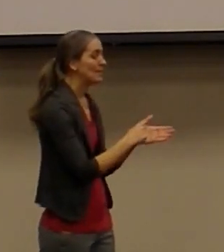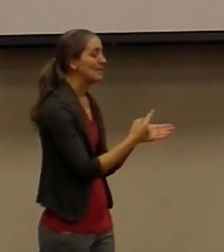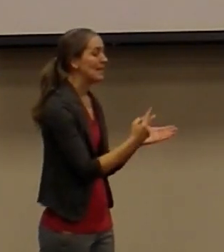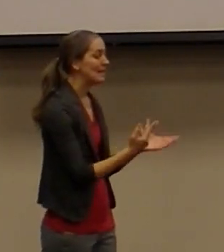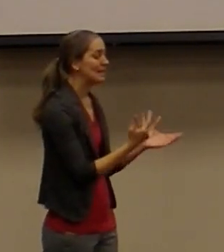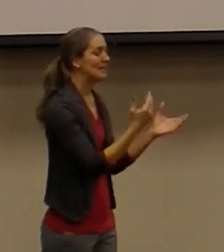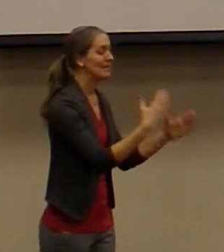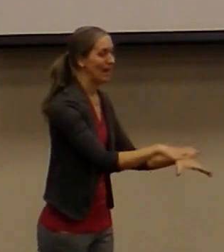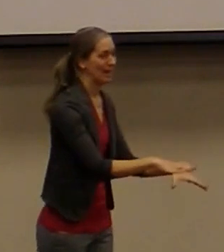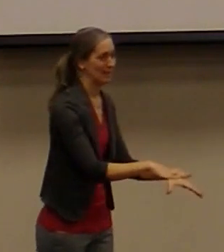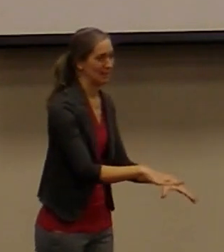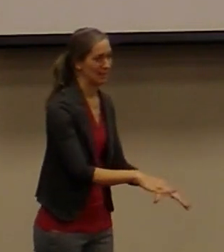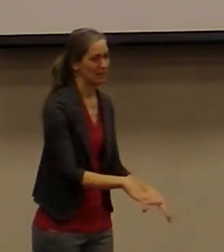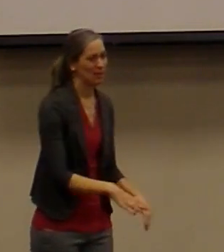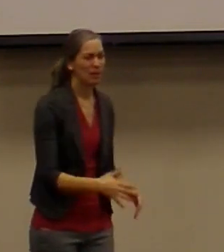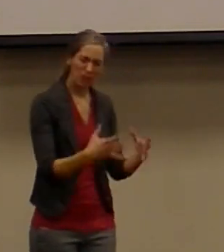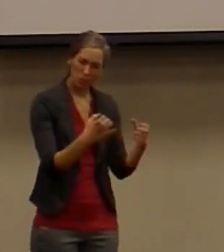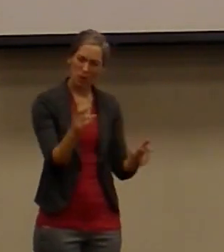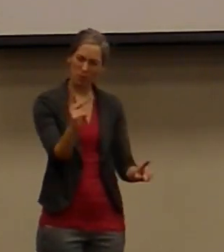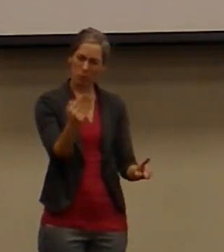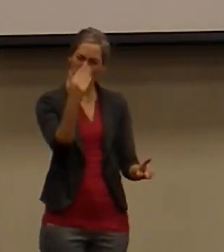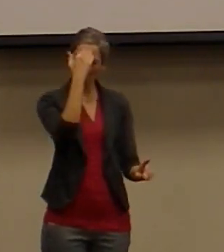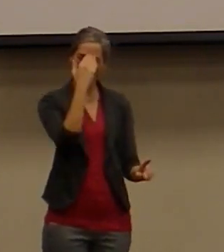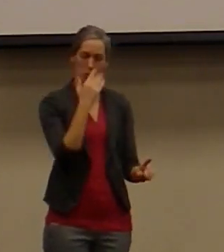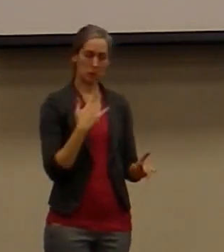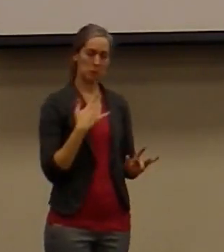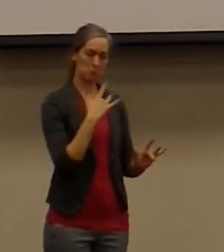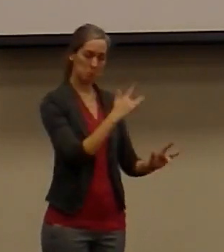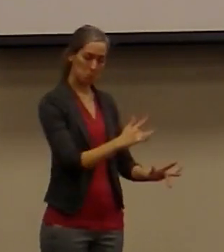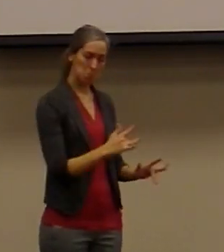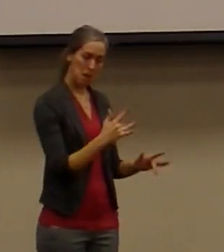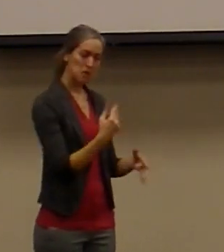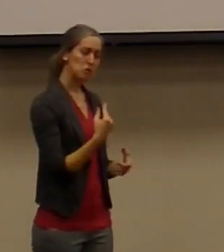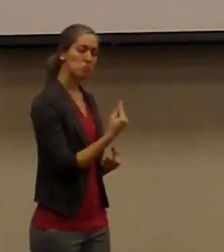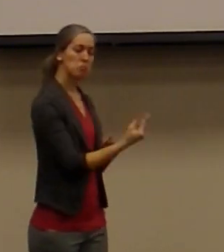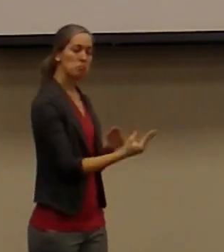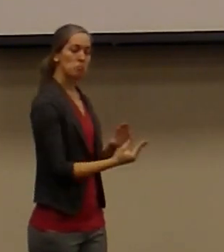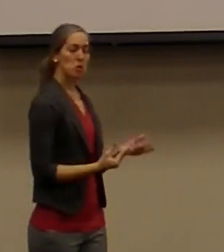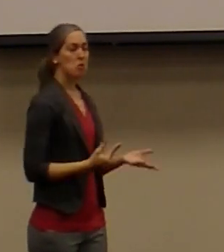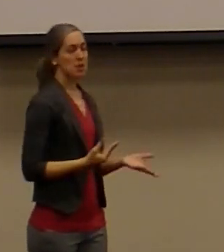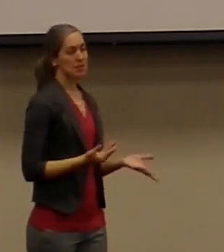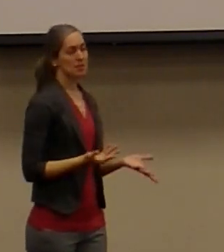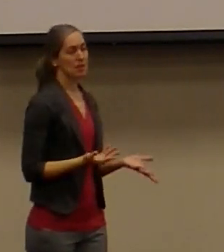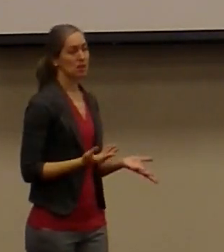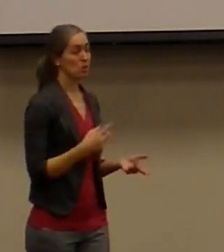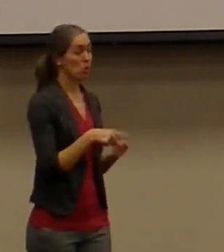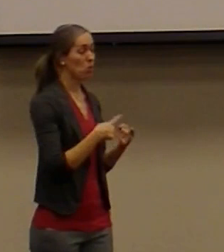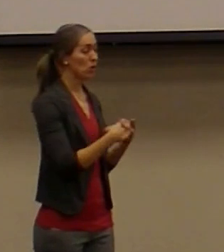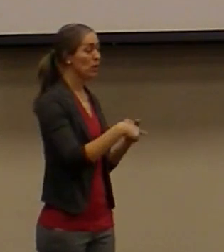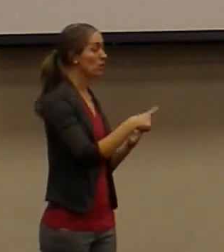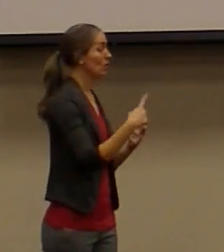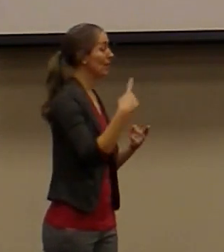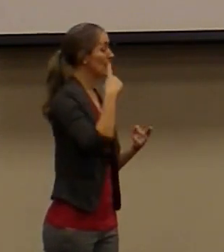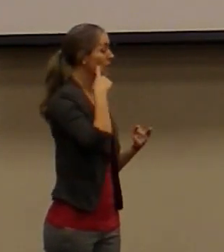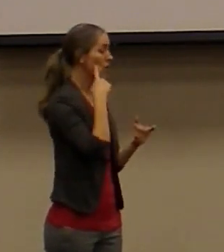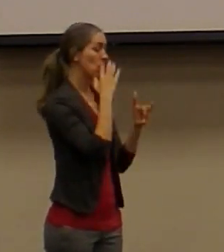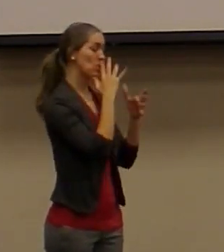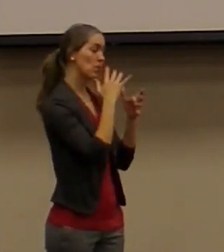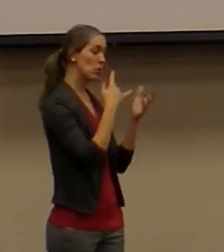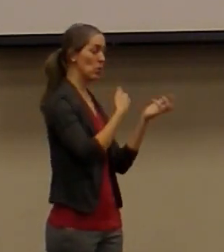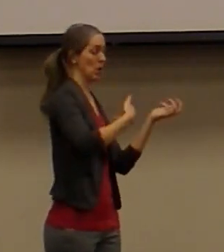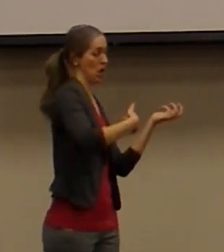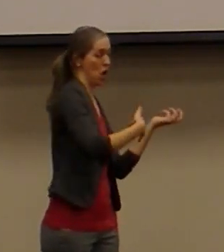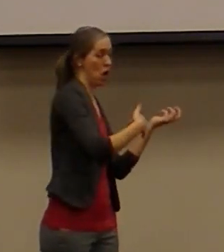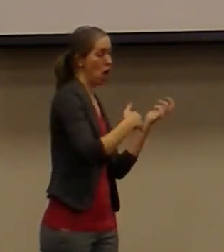He wanted people to know that he was compassionate and generous. Now, when you hear the sound of the horn, flute, zither, lyre,